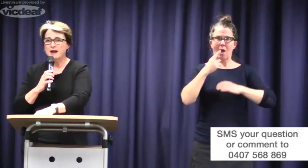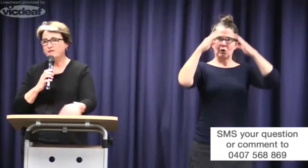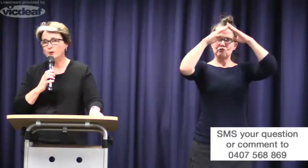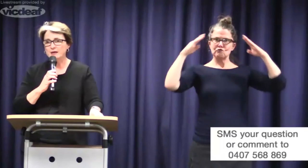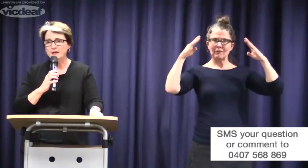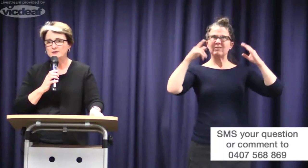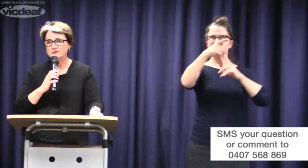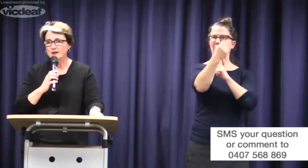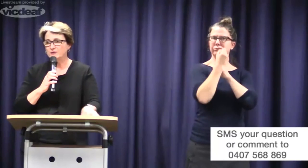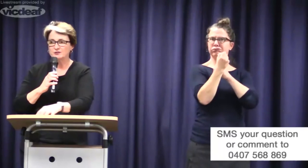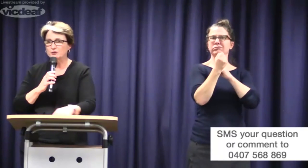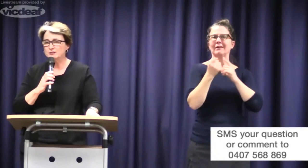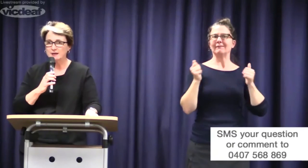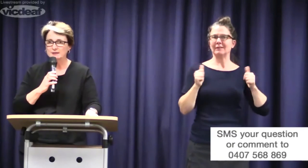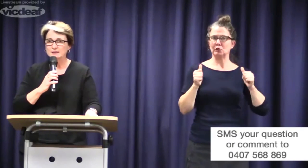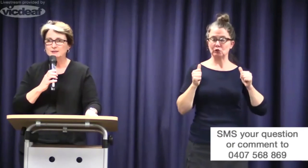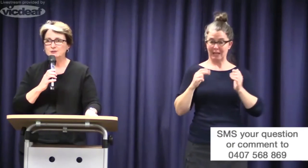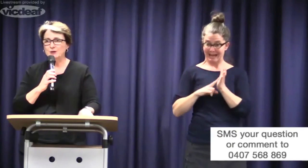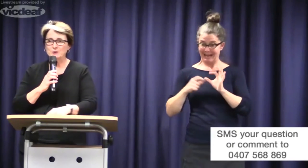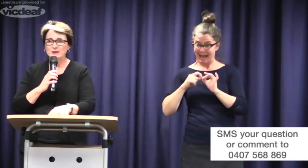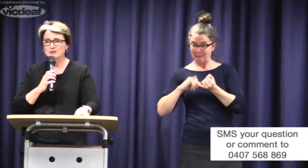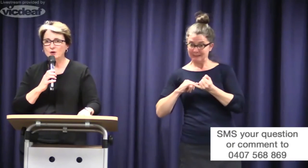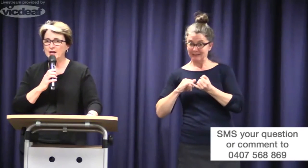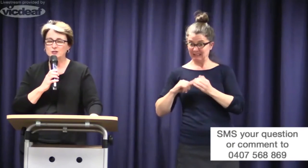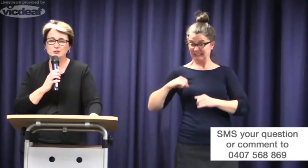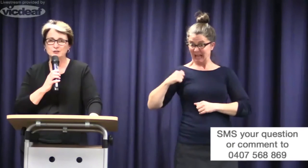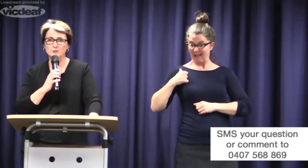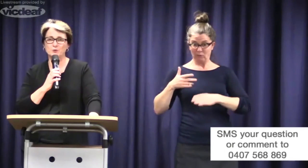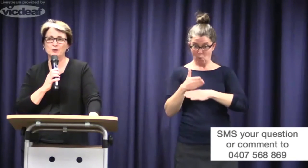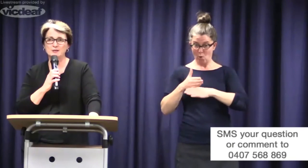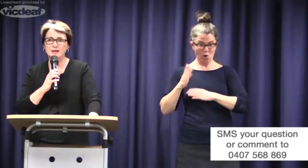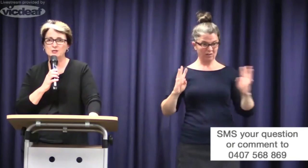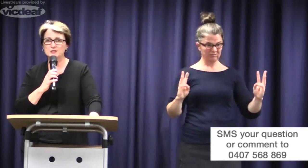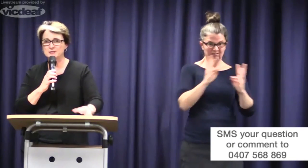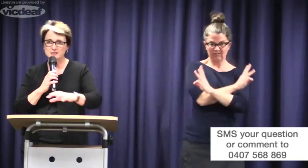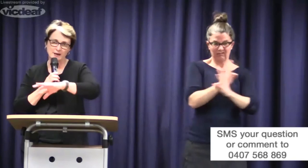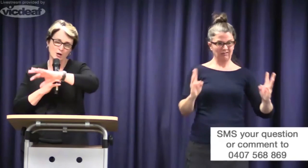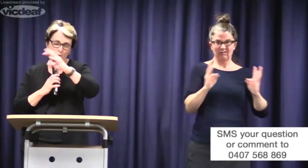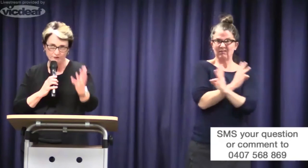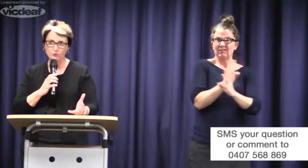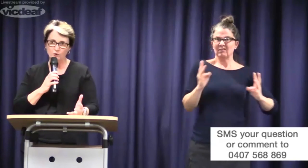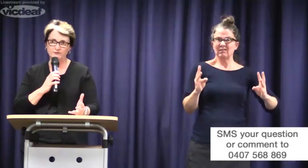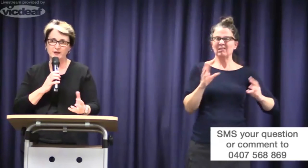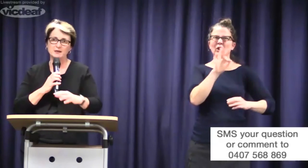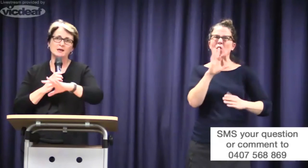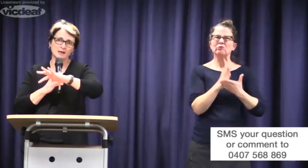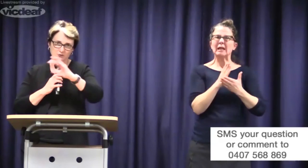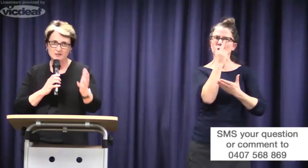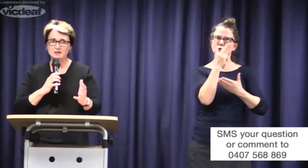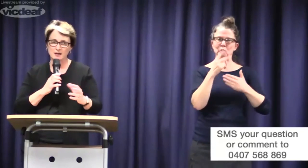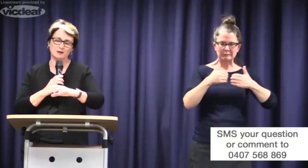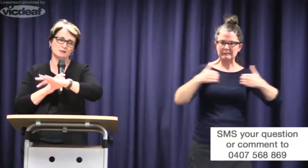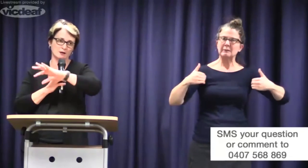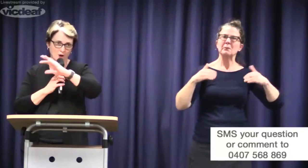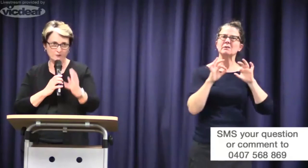Our NABS staff work in NICS and vice versa, so it's not actually two separate organisations. This has had an overall effect.